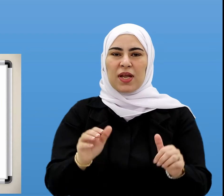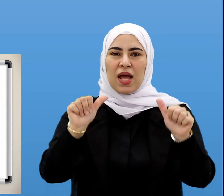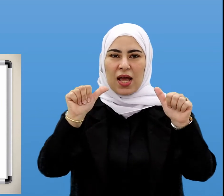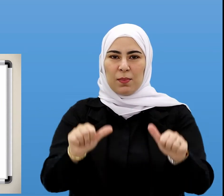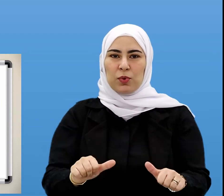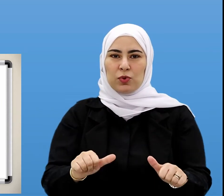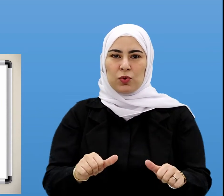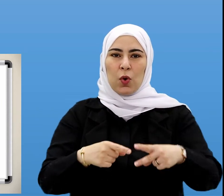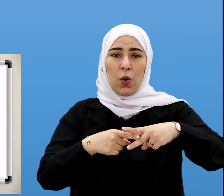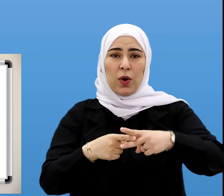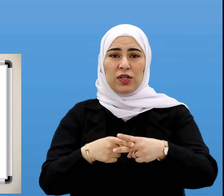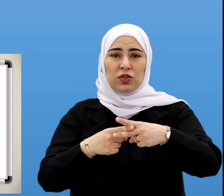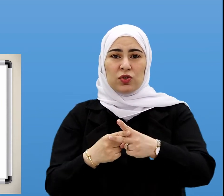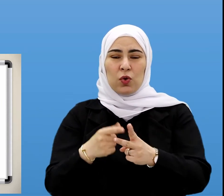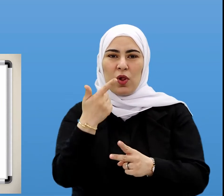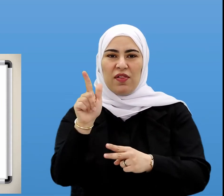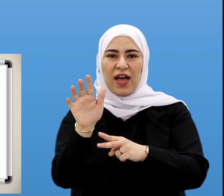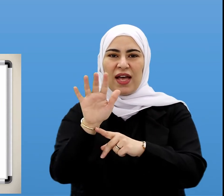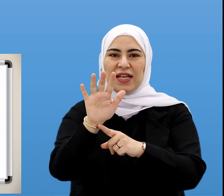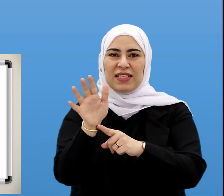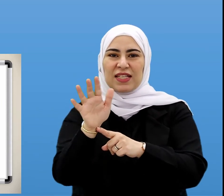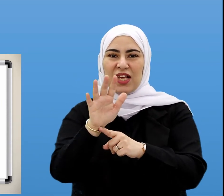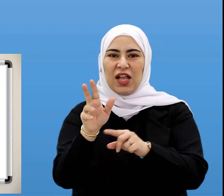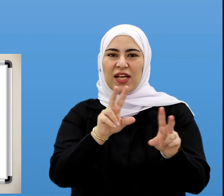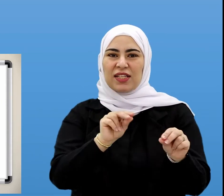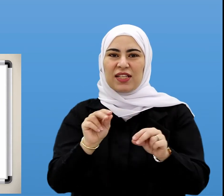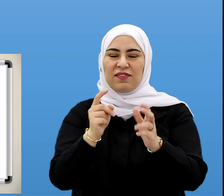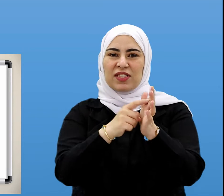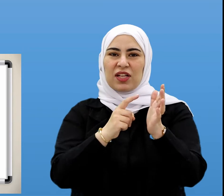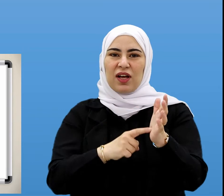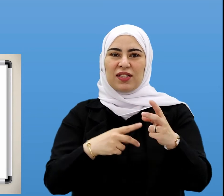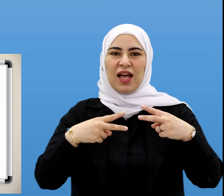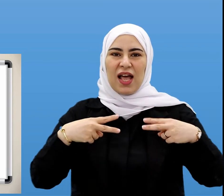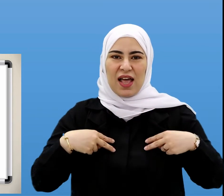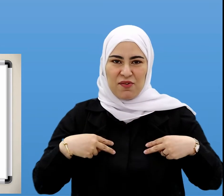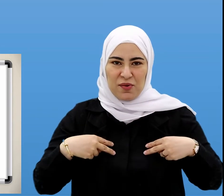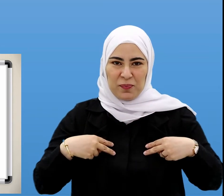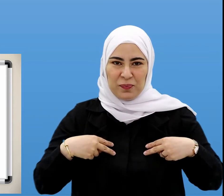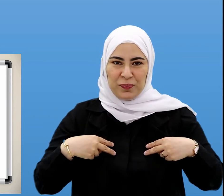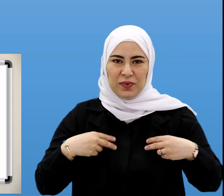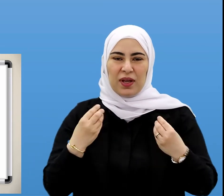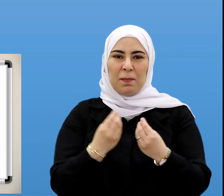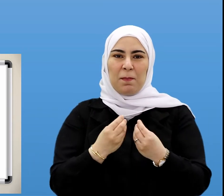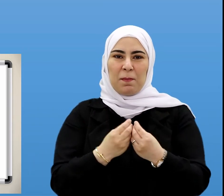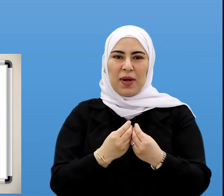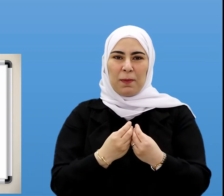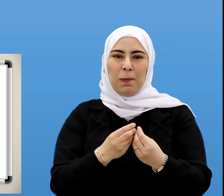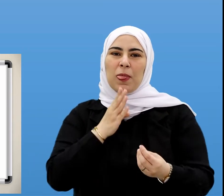Notice also we followed the rule by putting have plus been plus